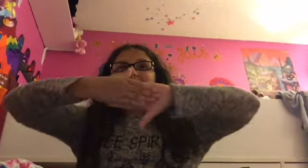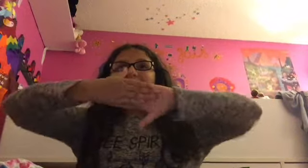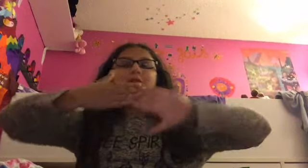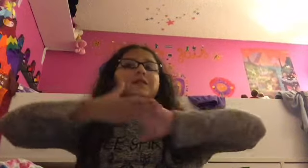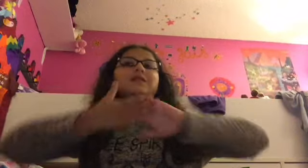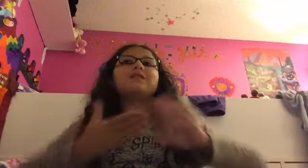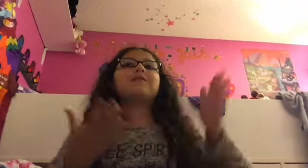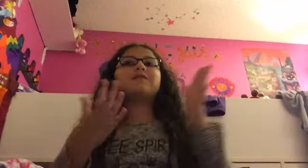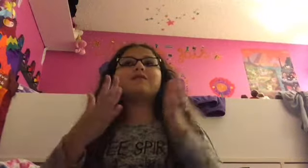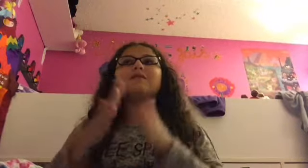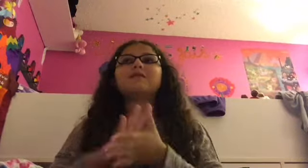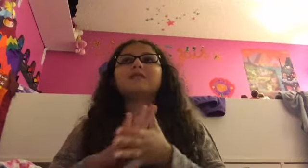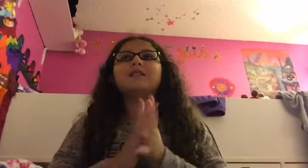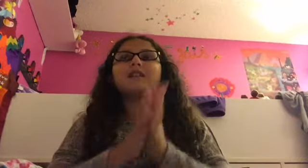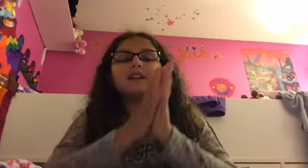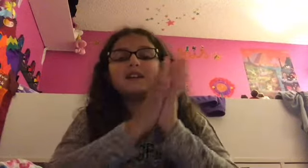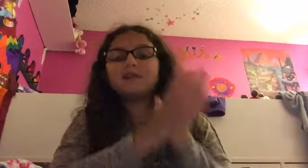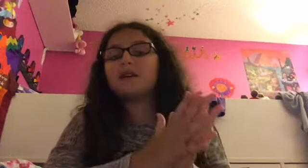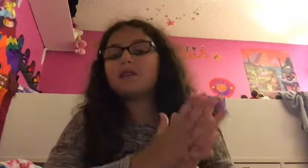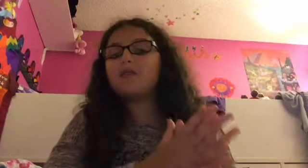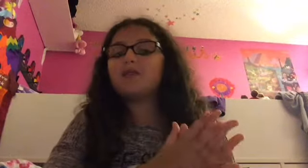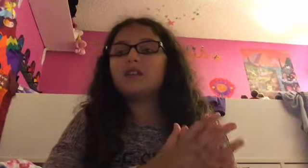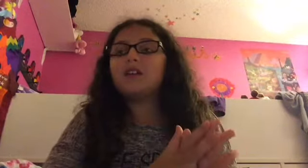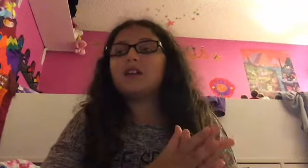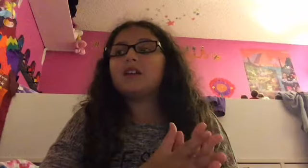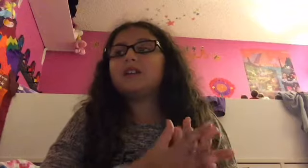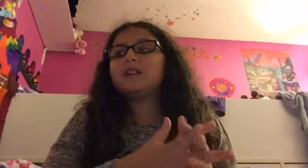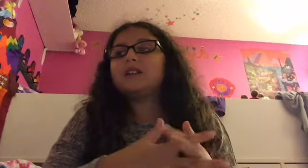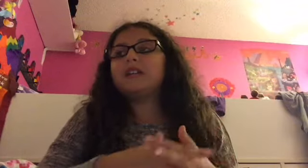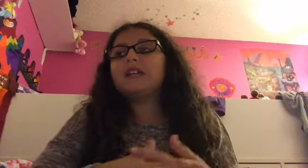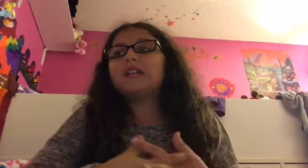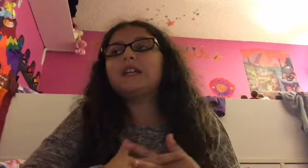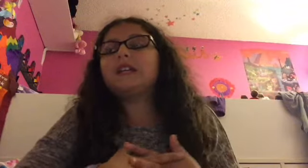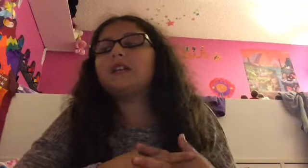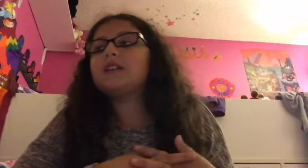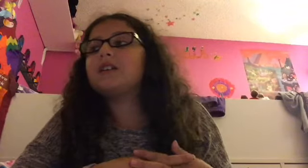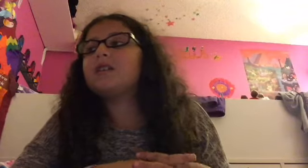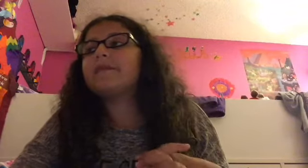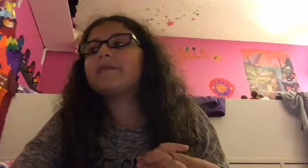mucho español, y